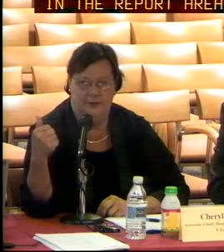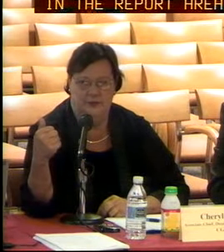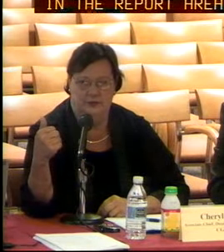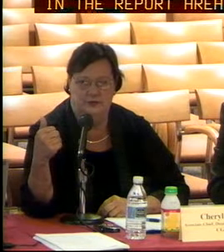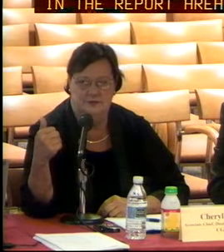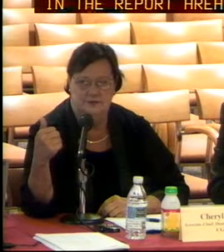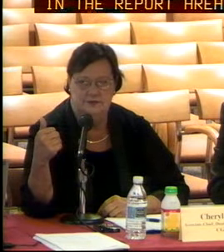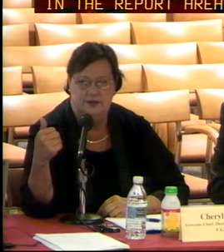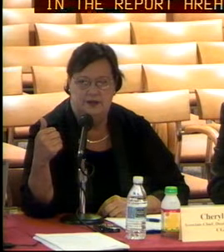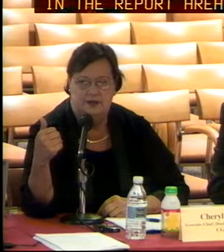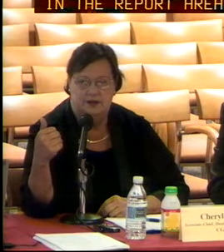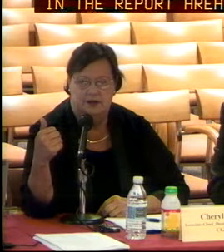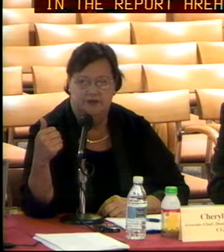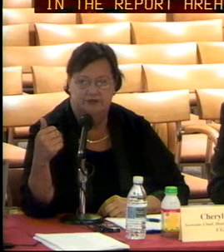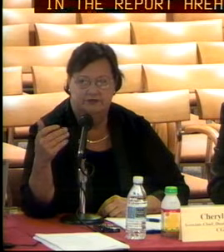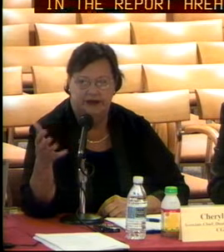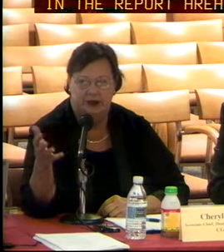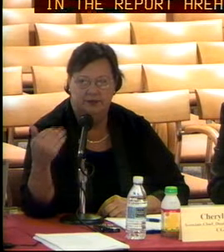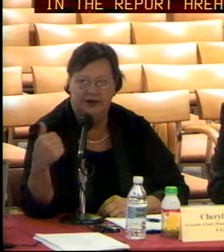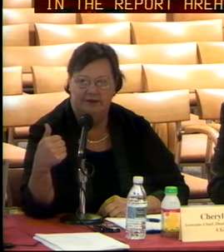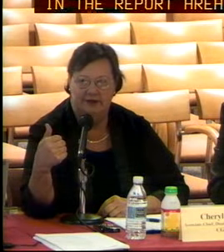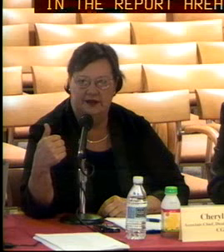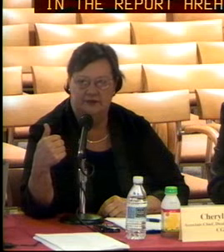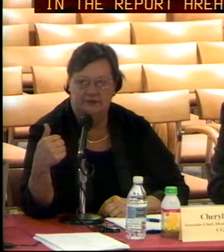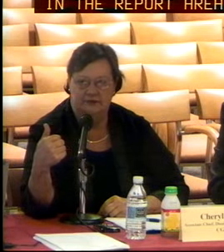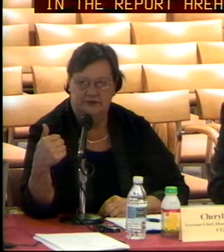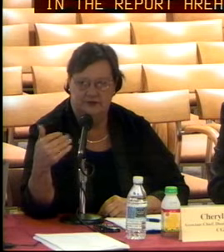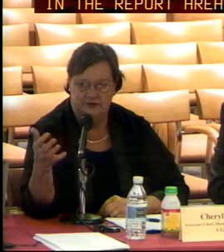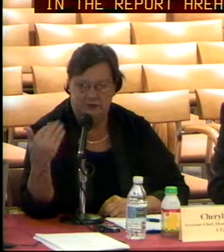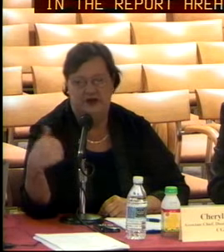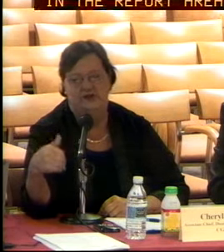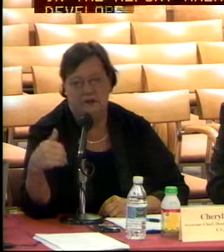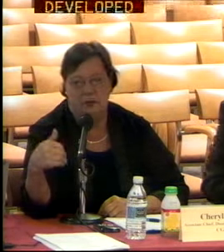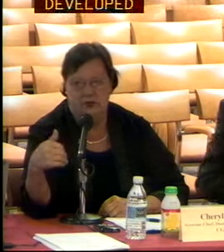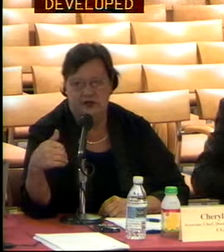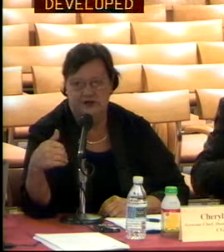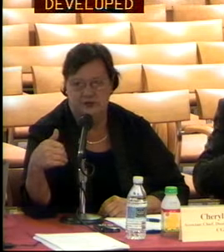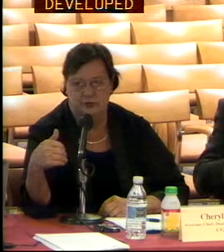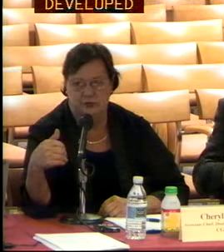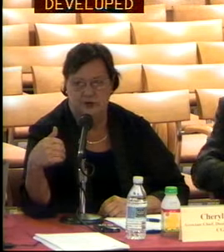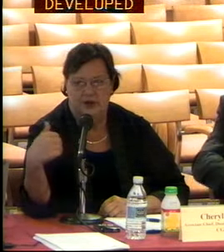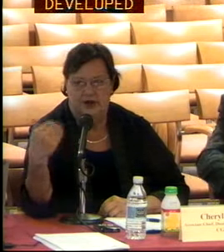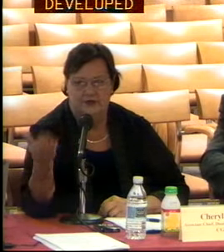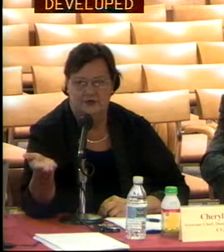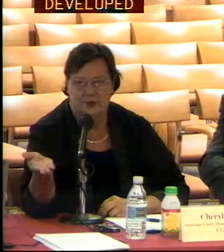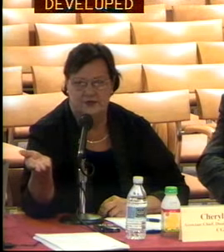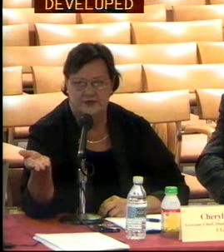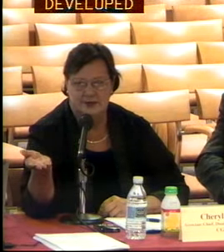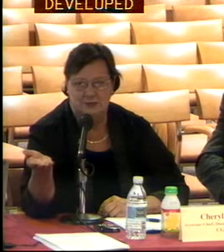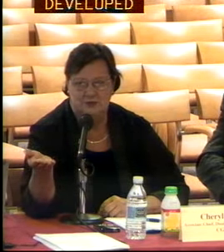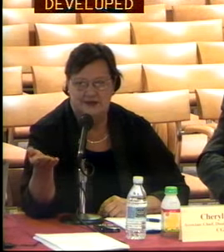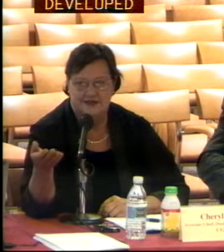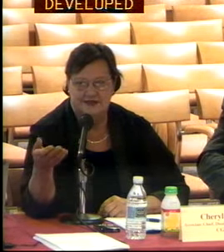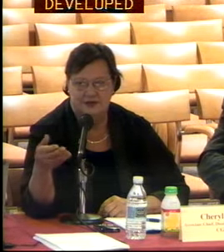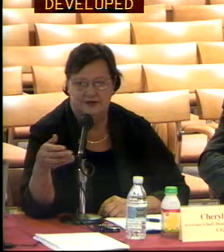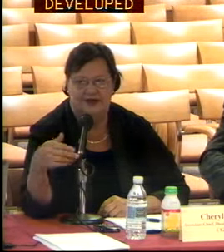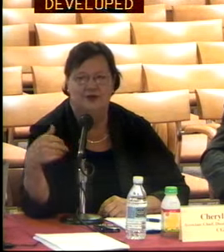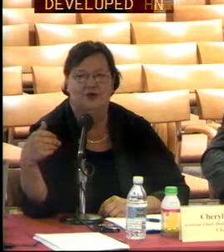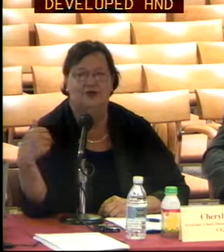were developed and then submitted to the coordination group so that the subcommittees could then turn to